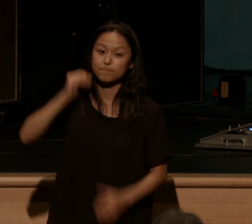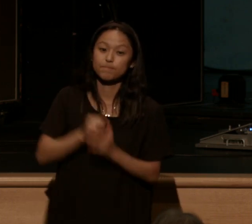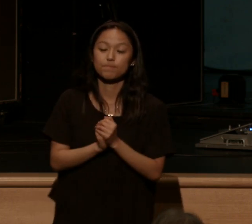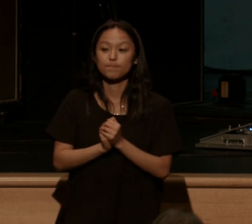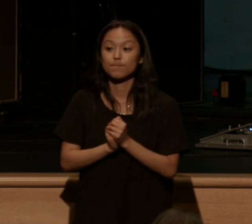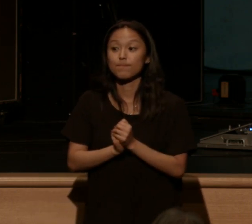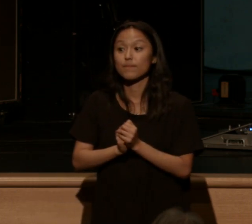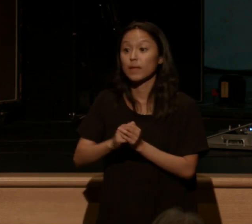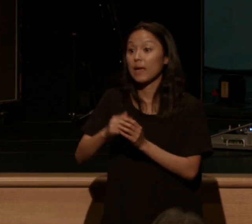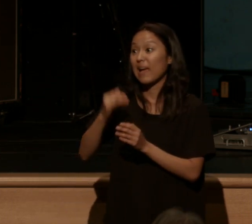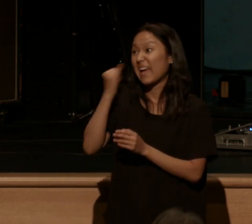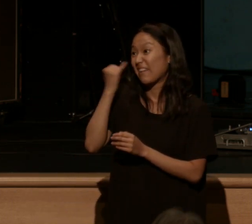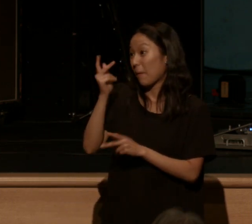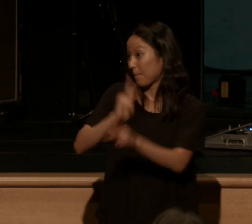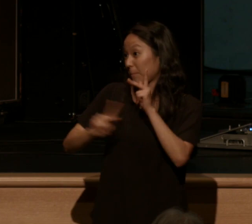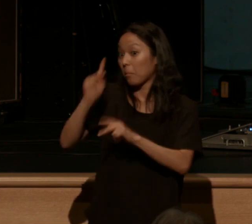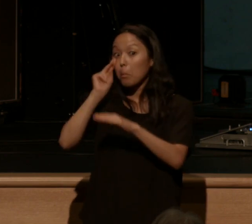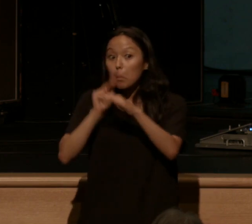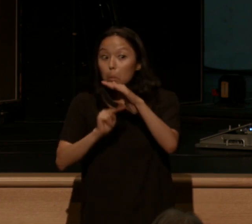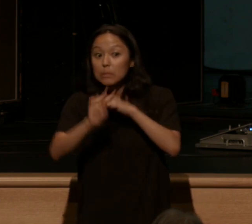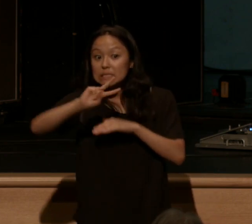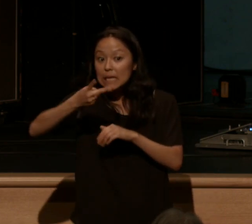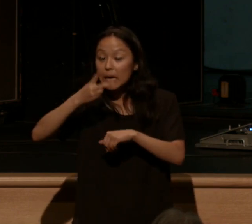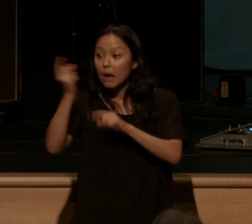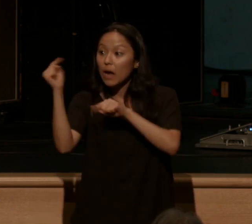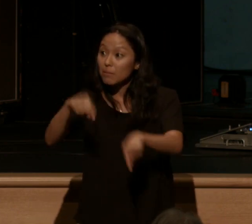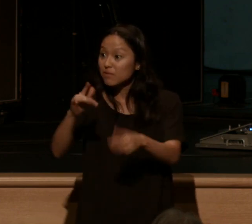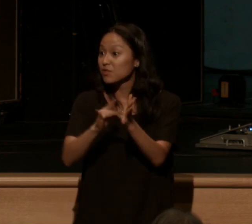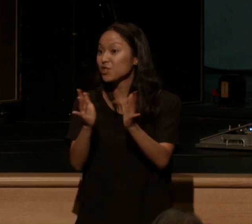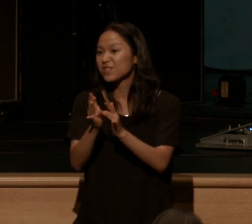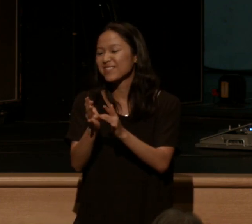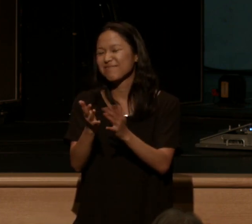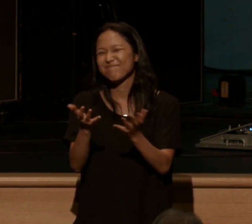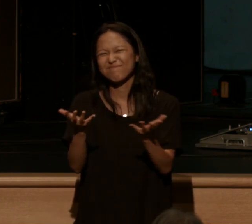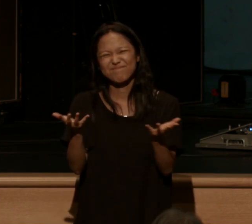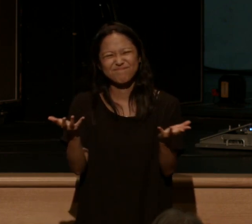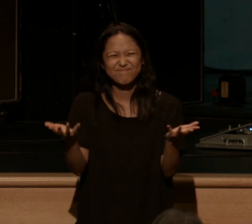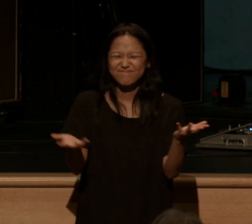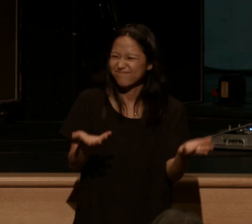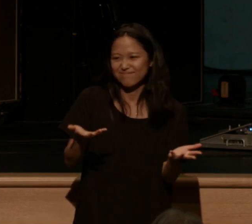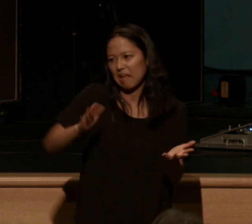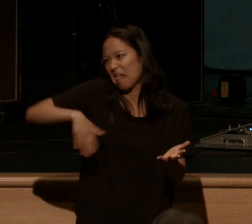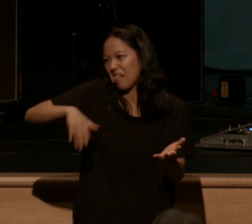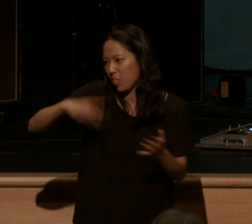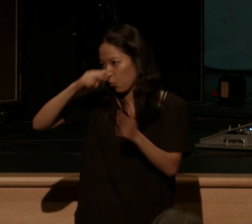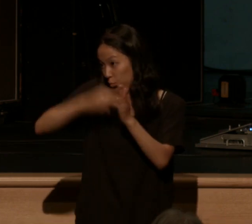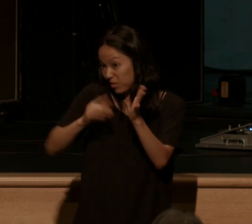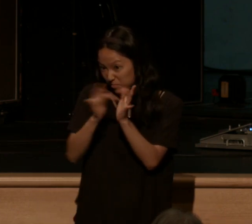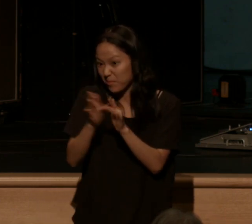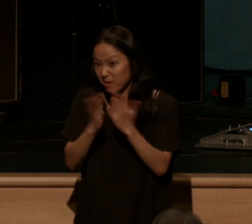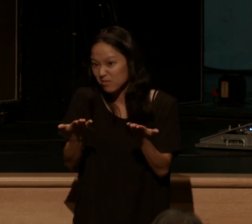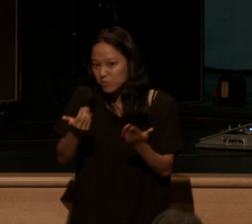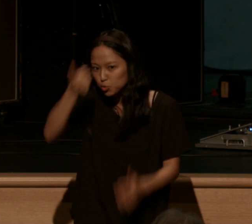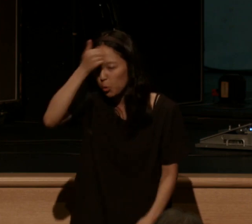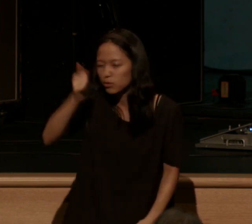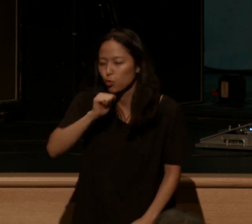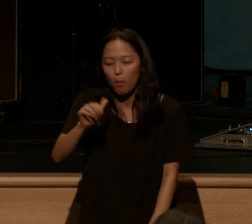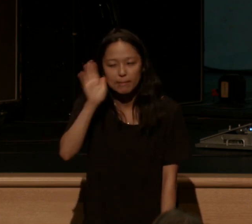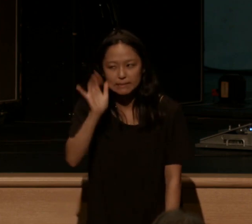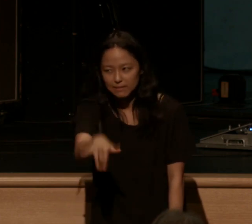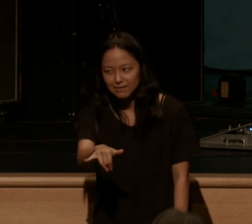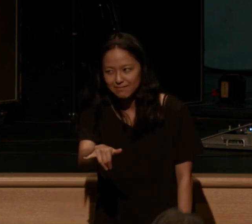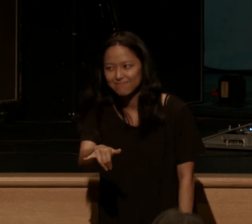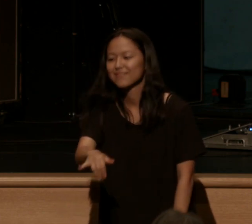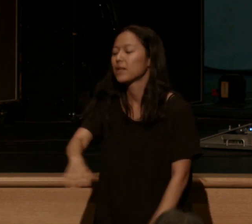way, when people predict the second coming of Jesus Christ, I mean, they haven't read the Bible, okay? They're dumb. Don't listen to them,